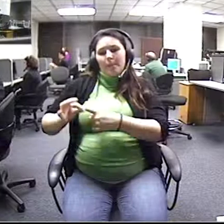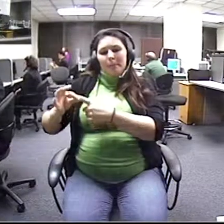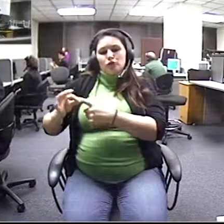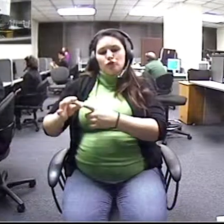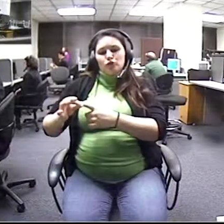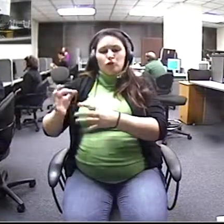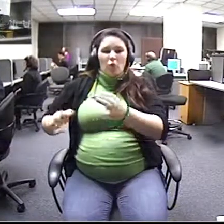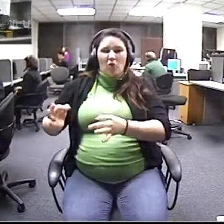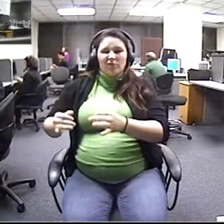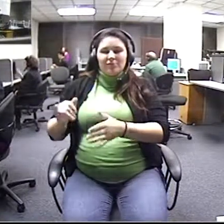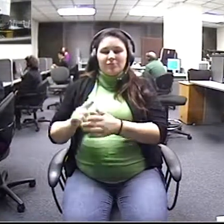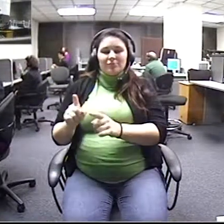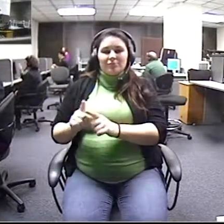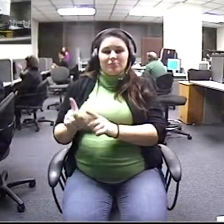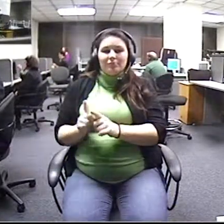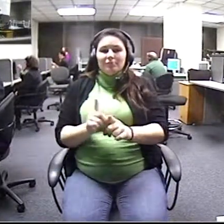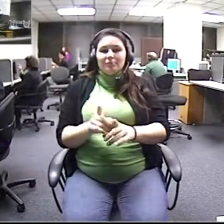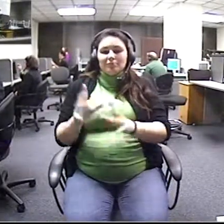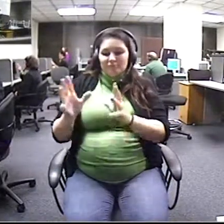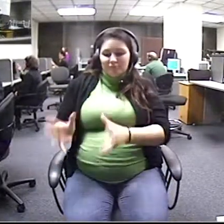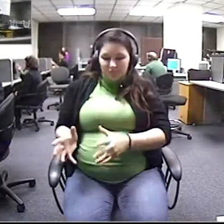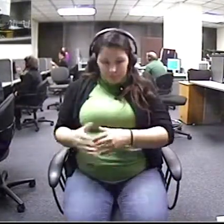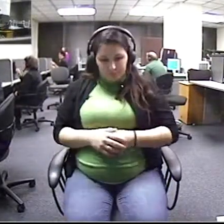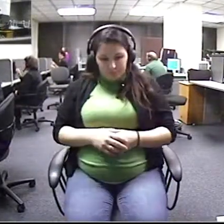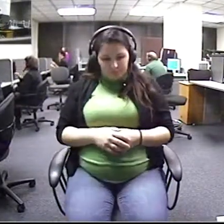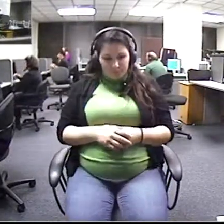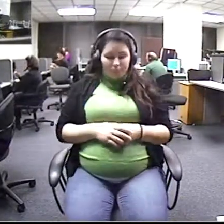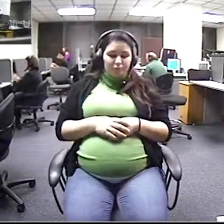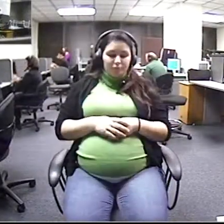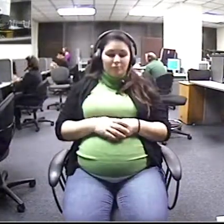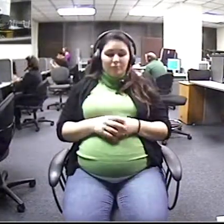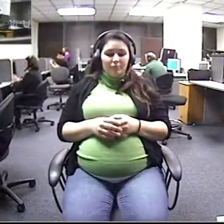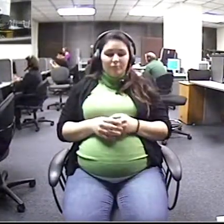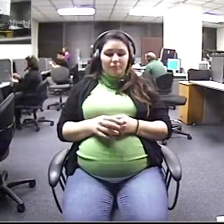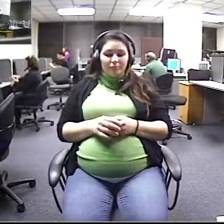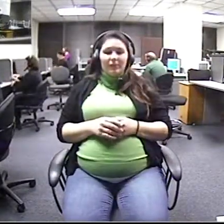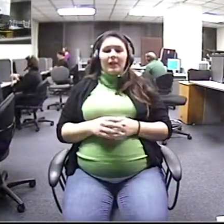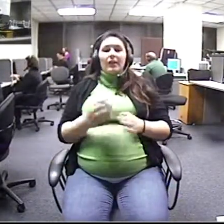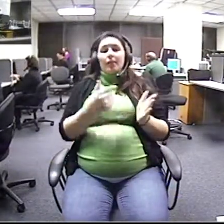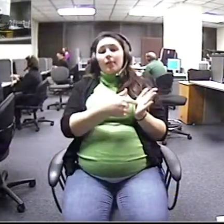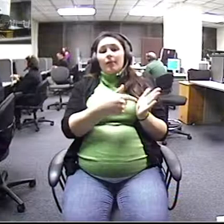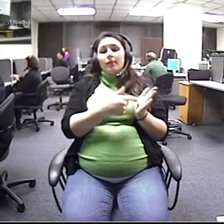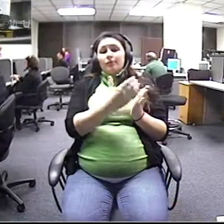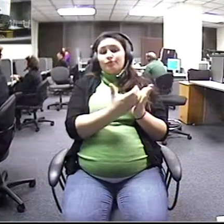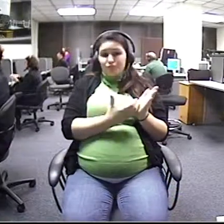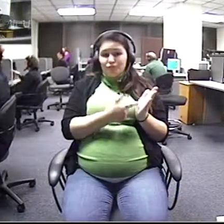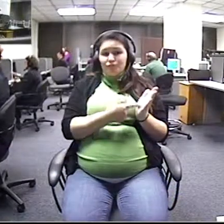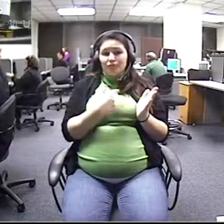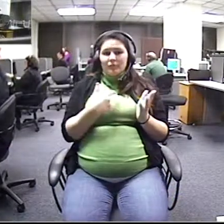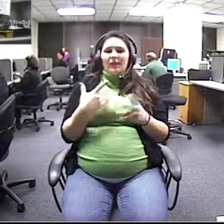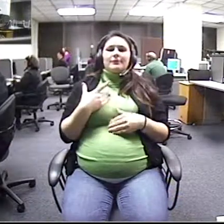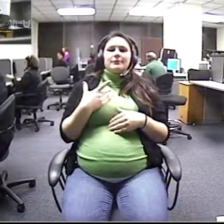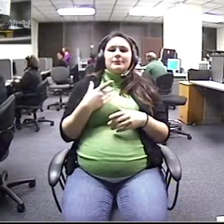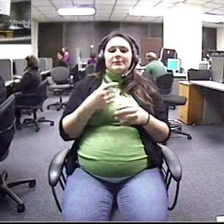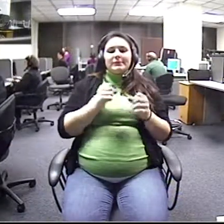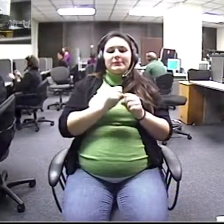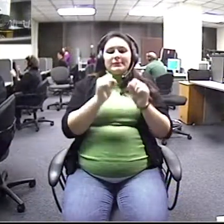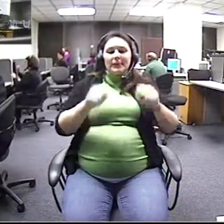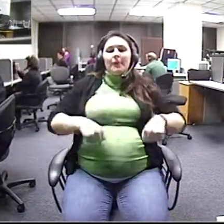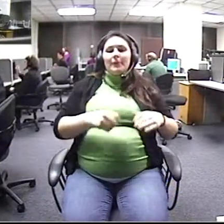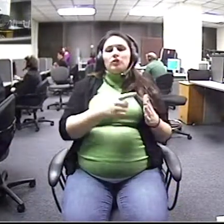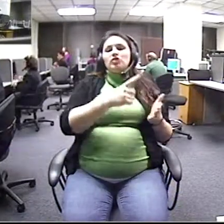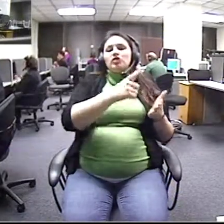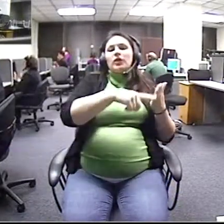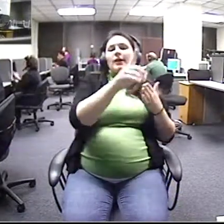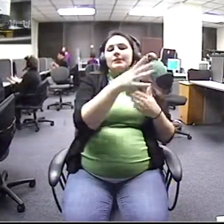The framers of the Constitution set up a system of checks and balances. This system gives each branch of government